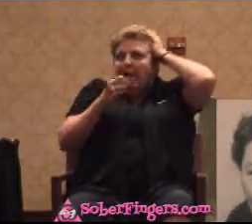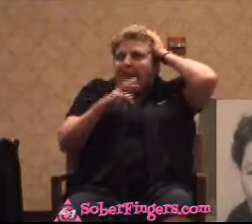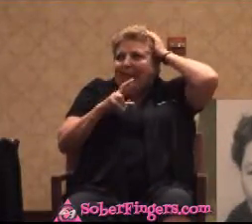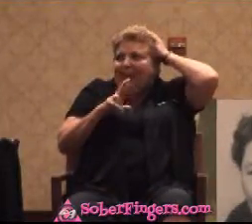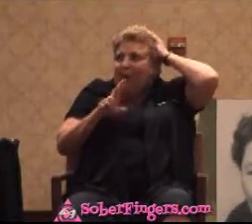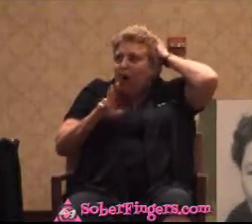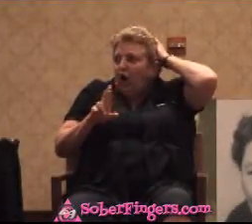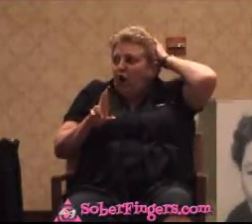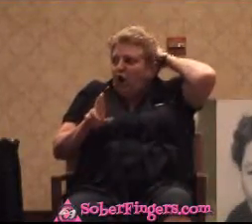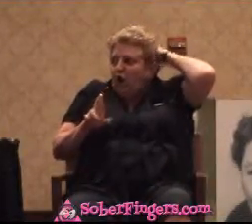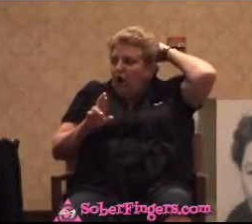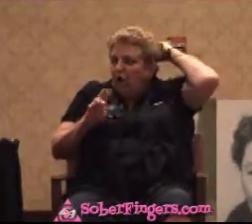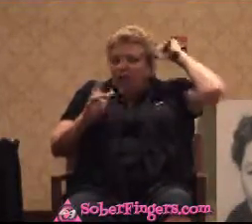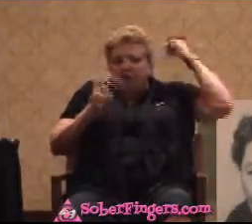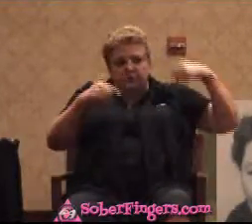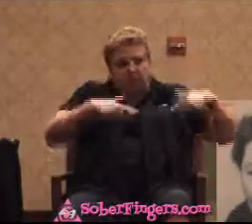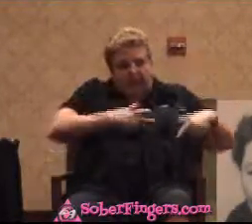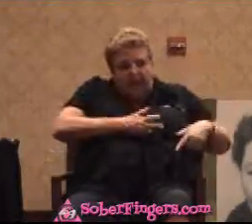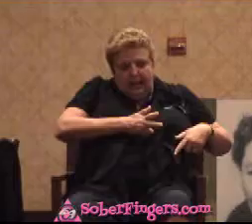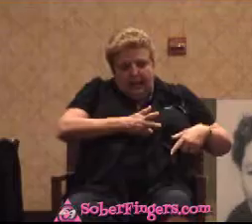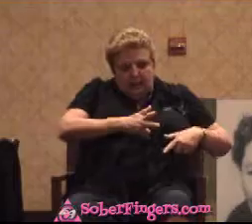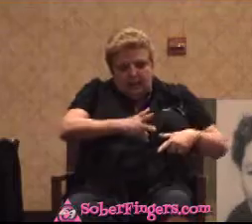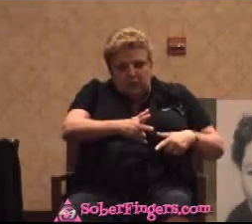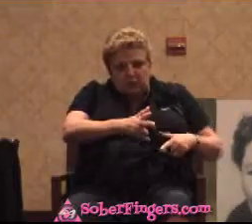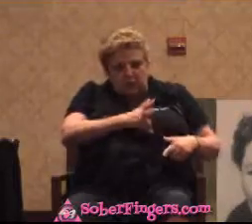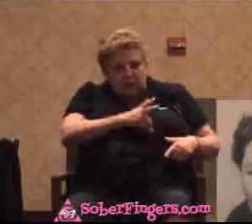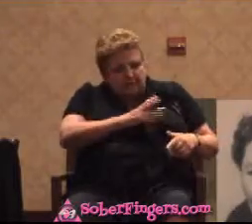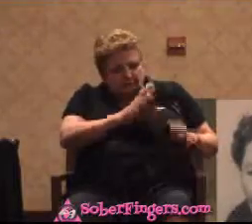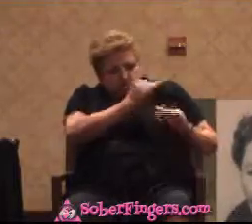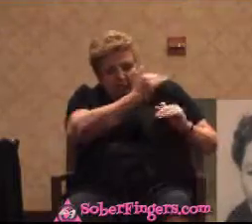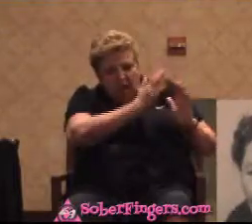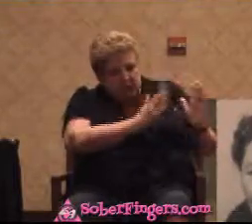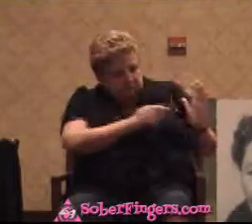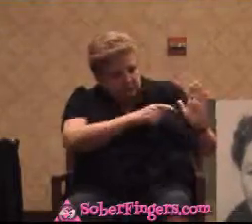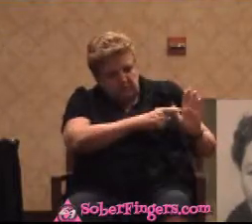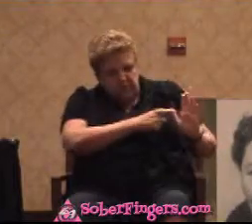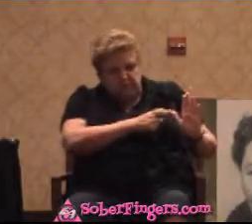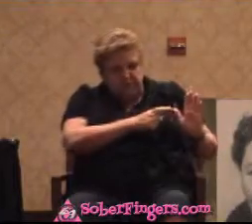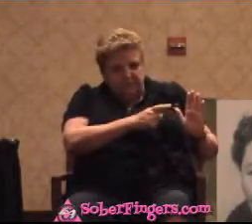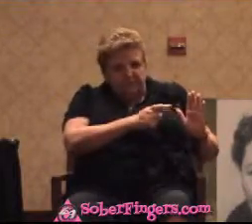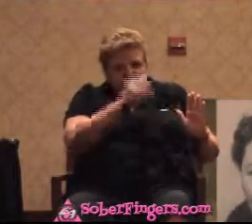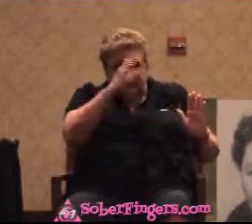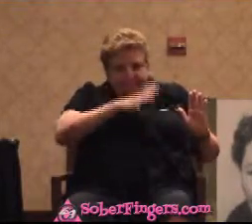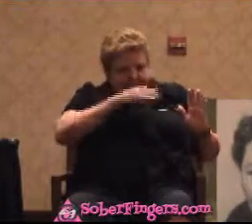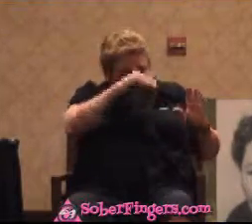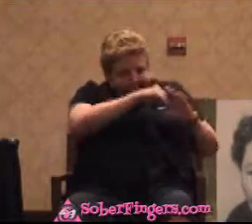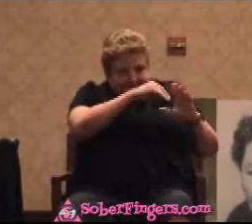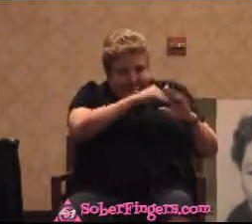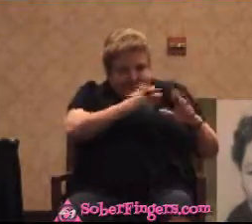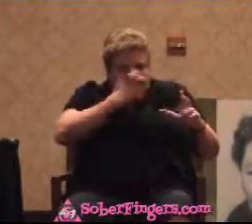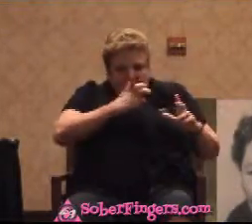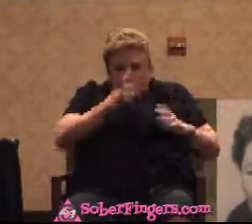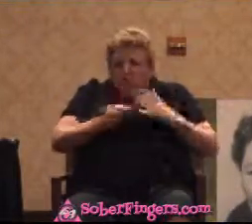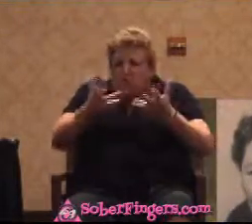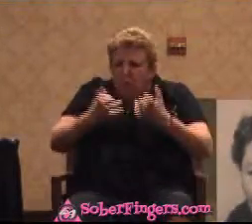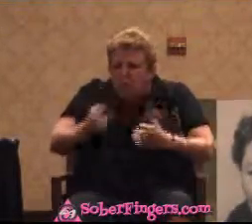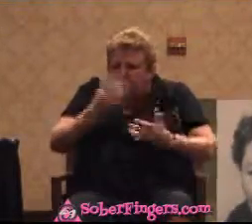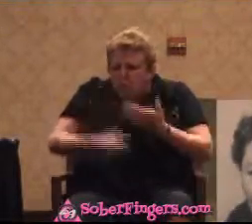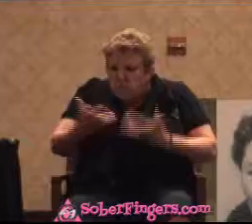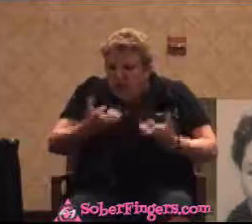And so I get up to the little yellow box, and there's some little guy in there yelling at me, and what do you want? What do you want? What do you